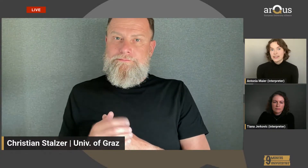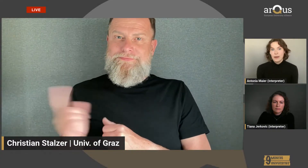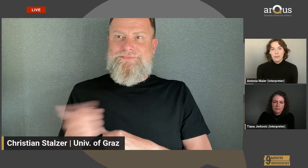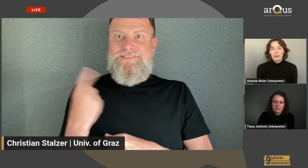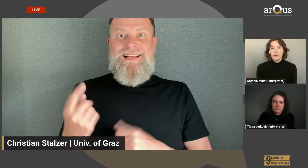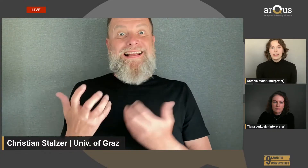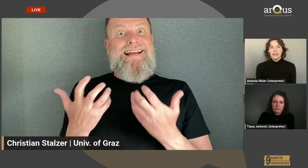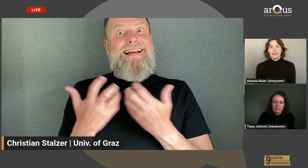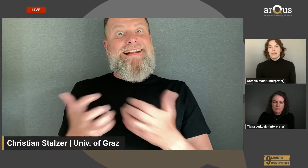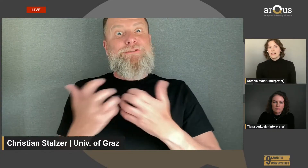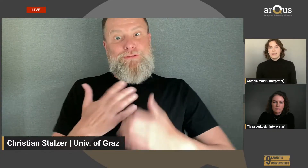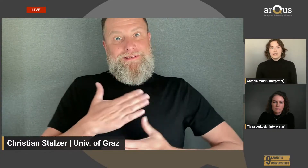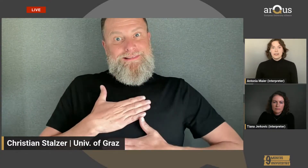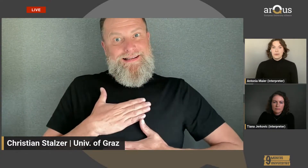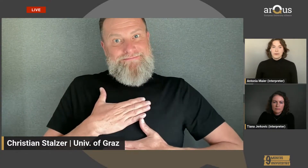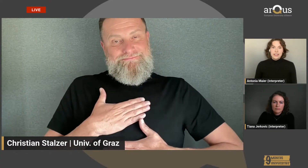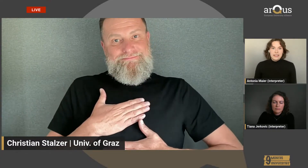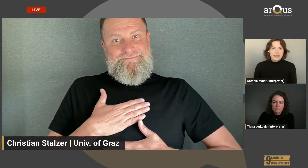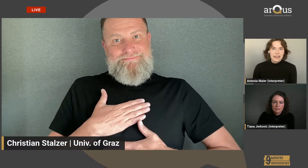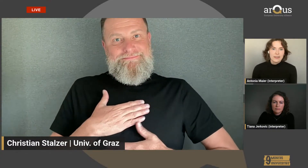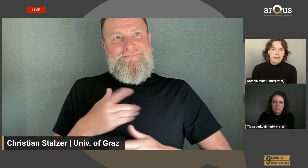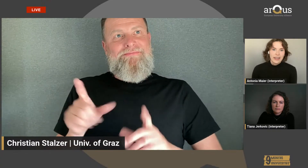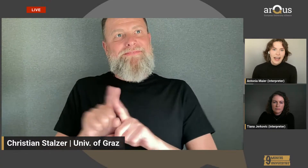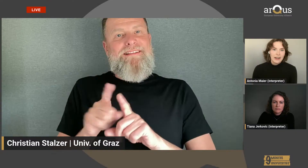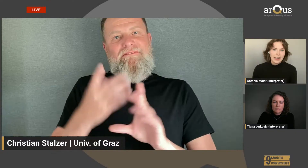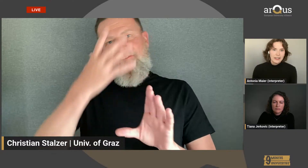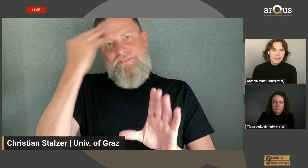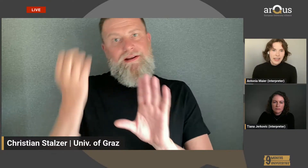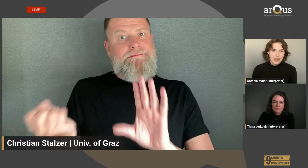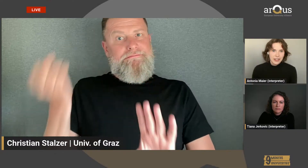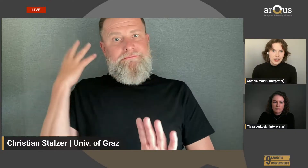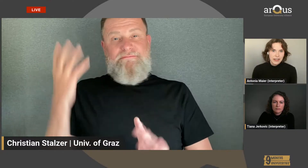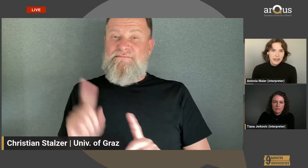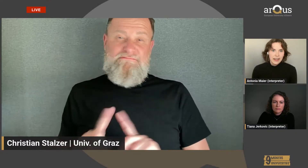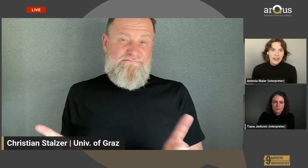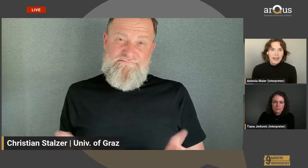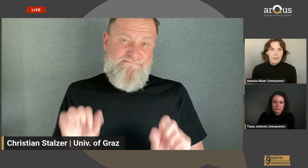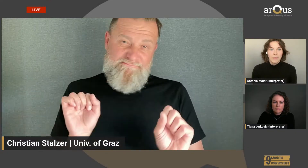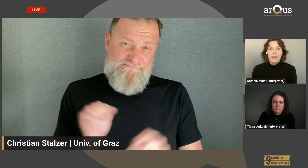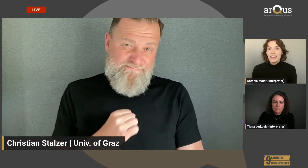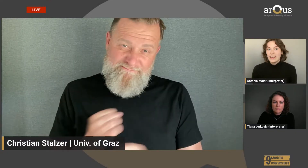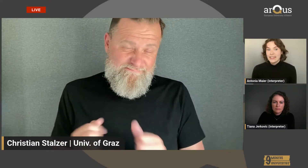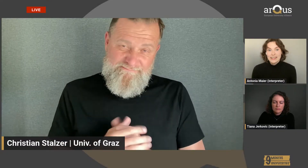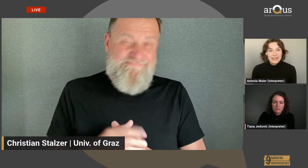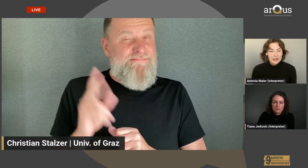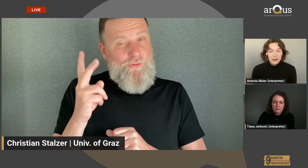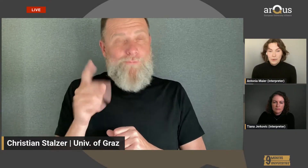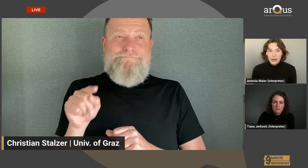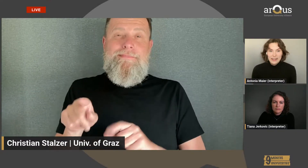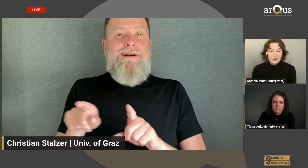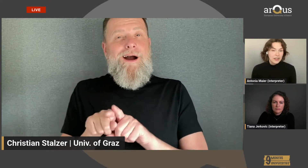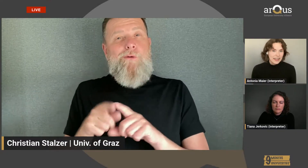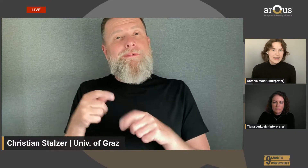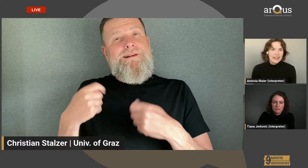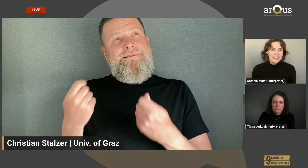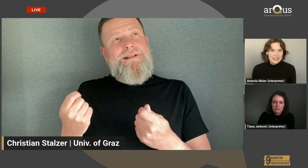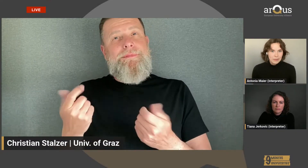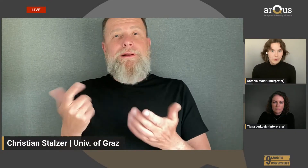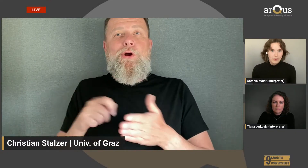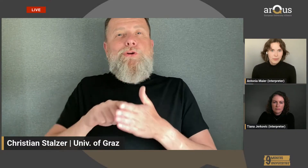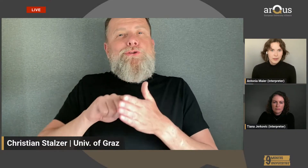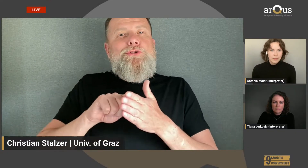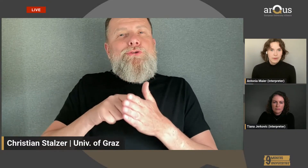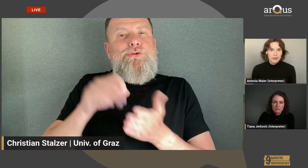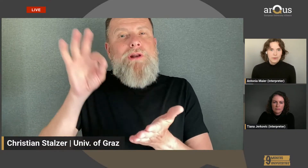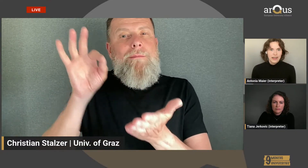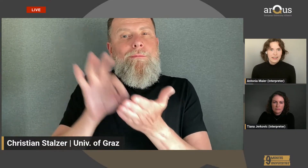for example, in the university sector and higher education, it is quite not that accessible